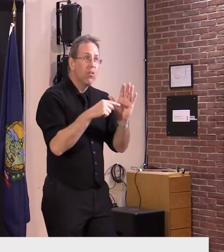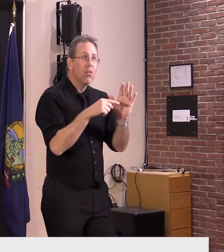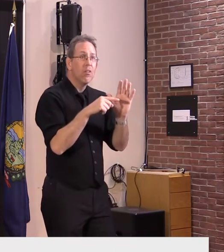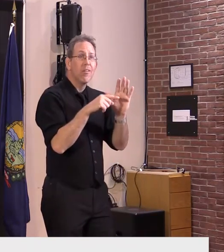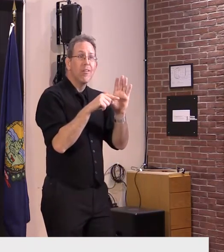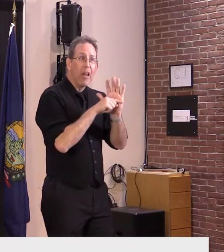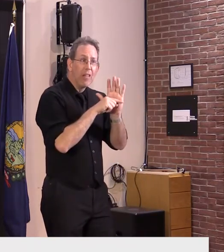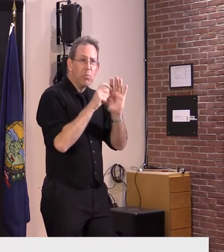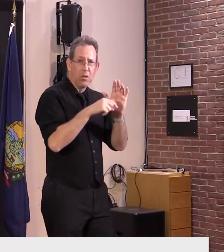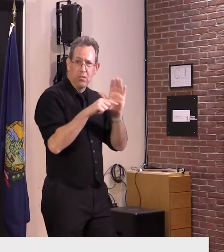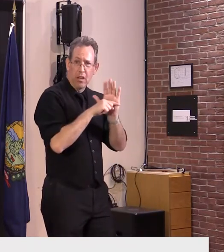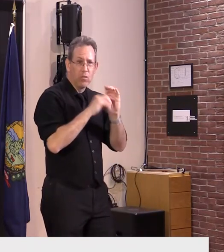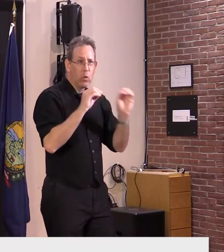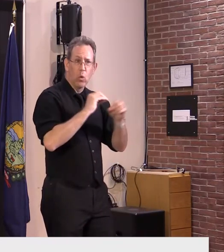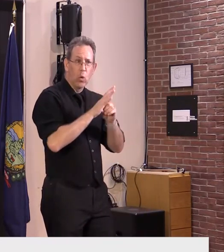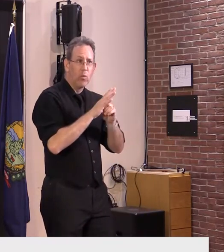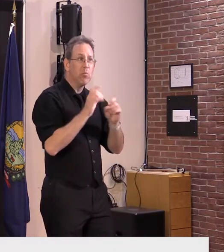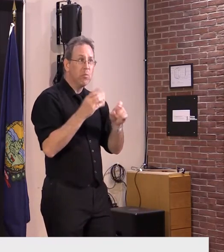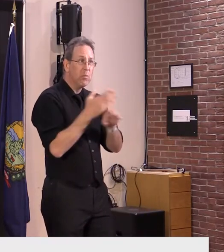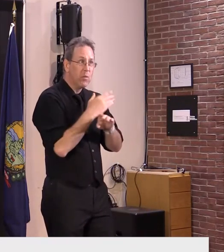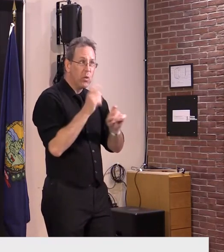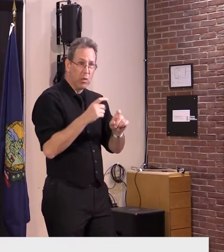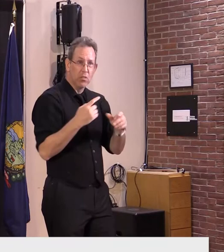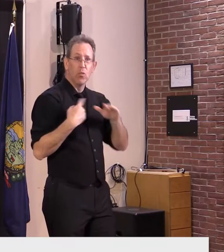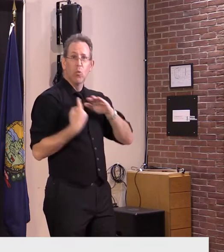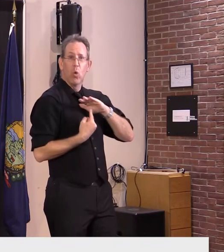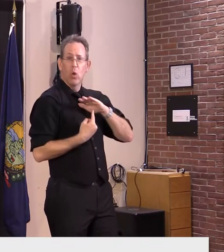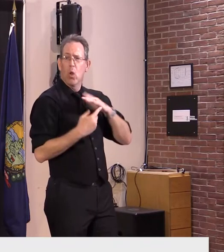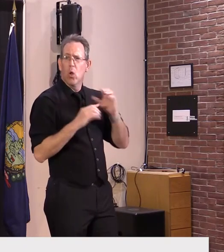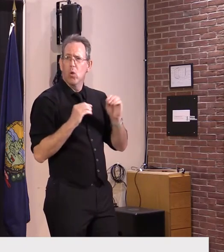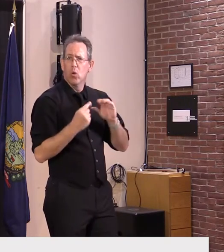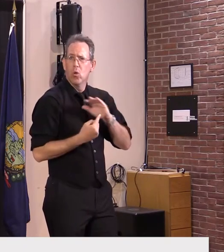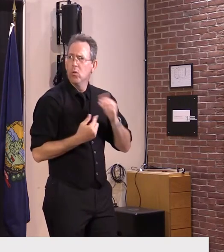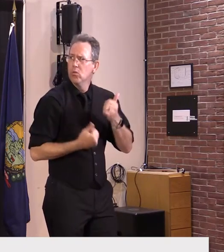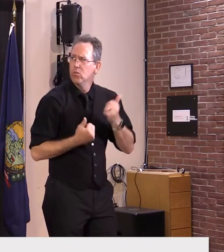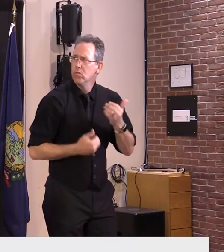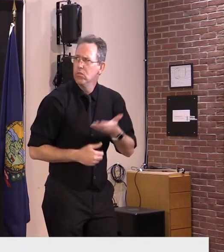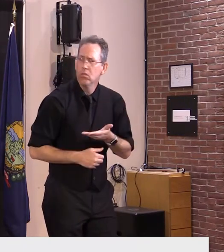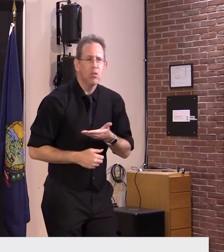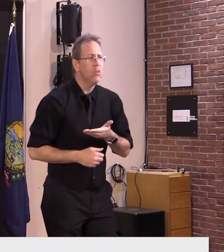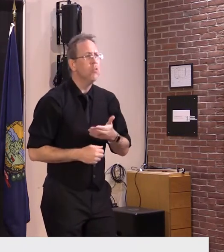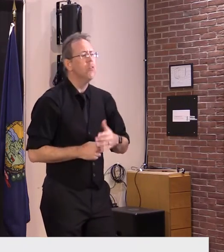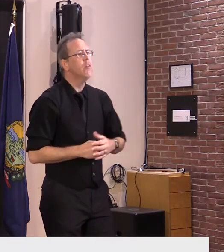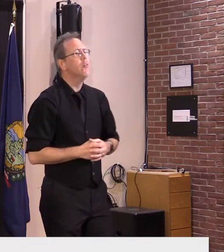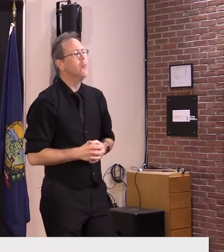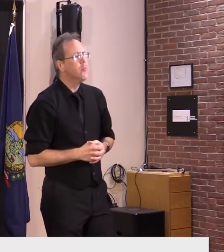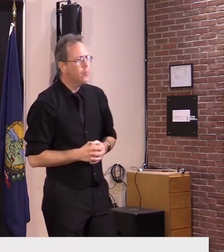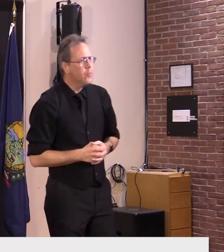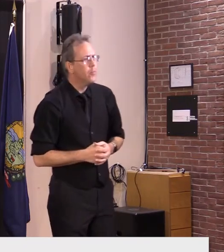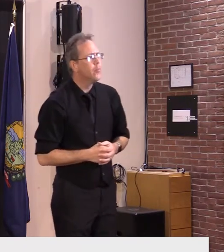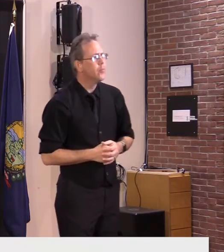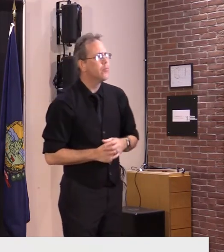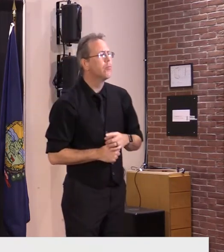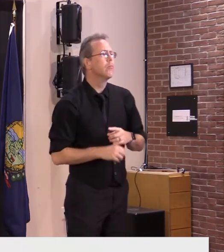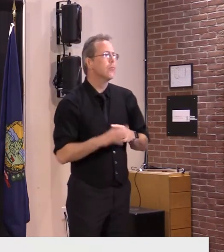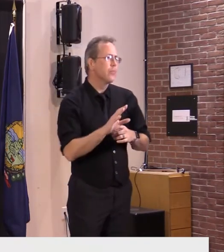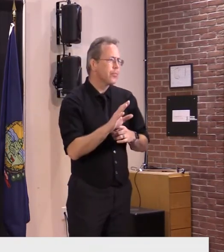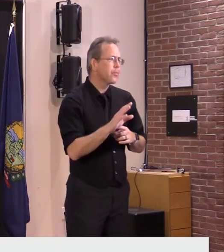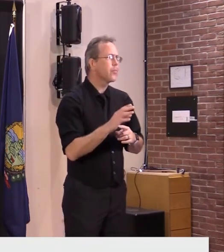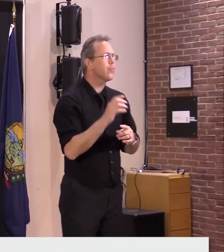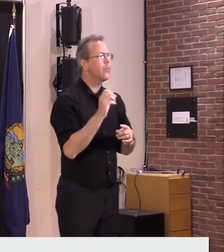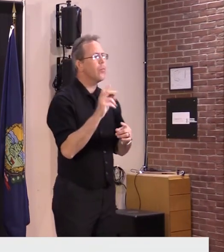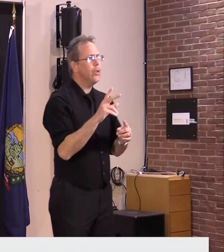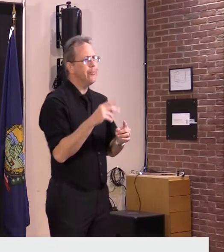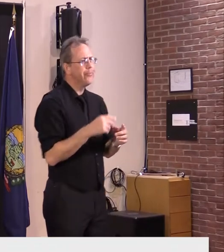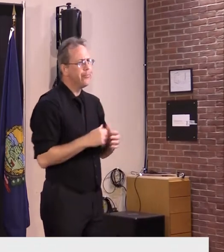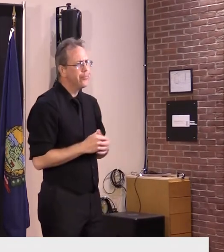mean isolation? Yeah, sorry, isolation. Yeah, so that recommendation is no longer